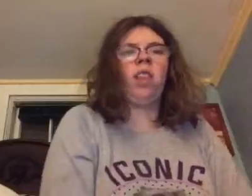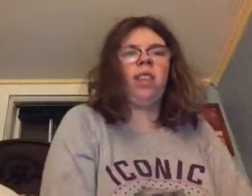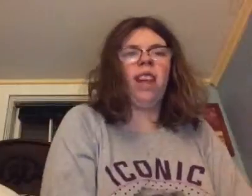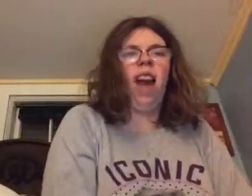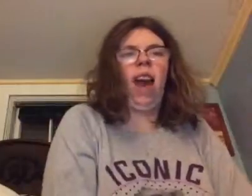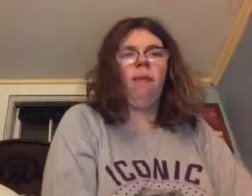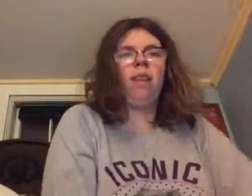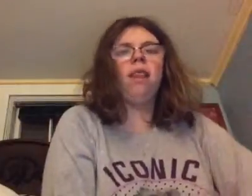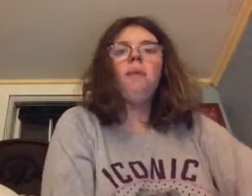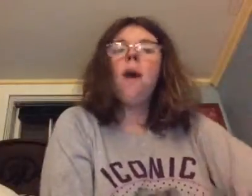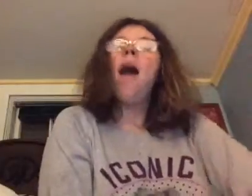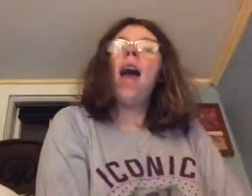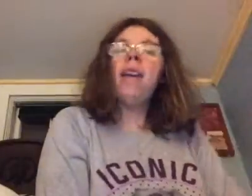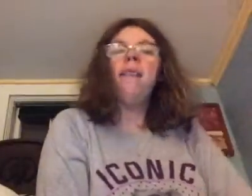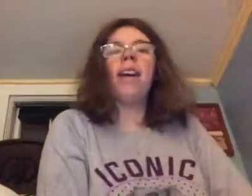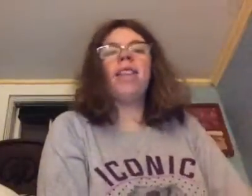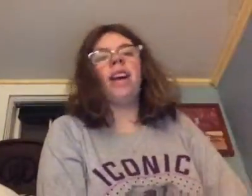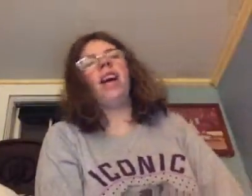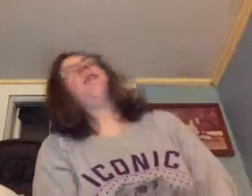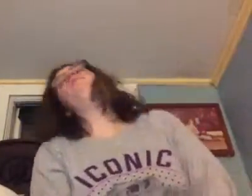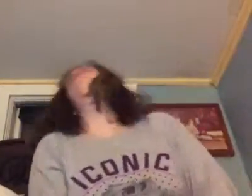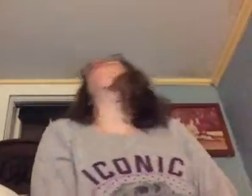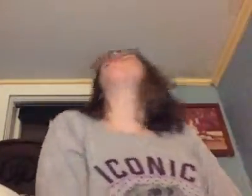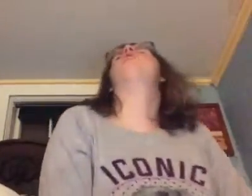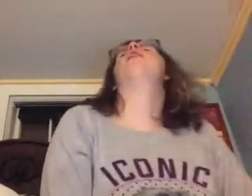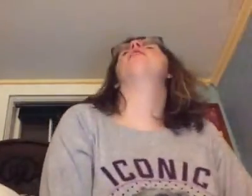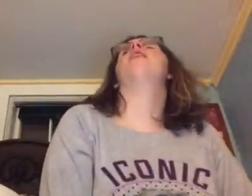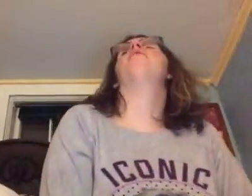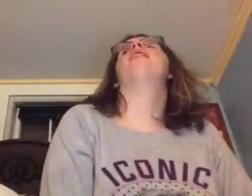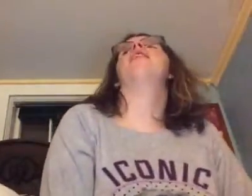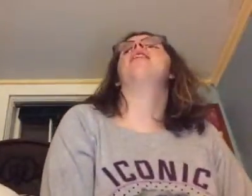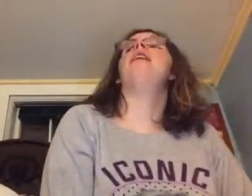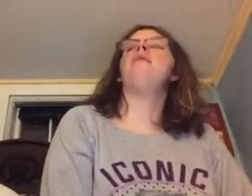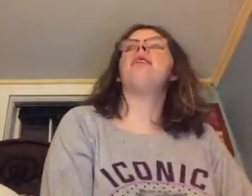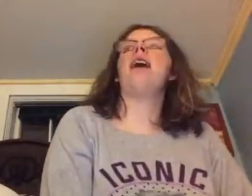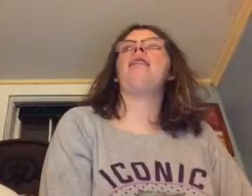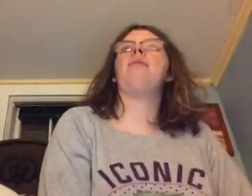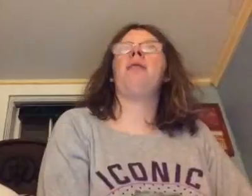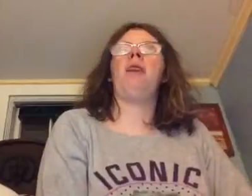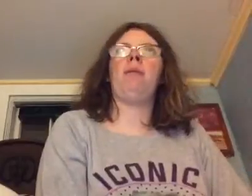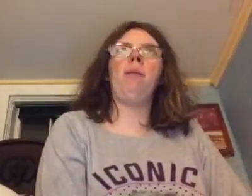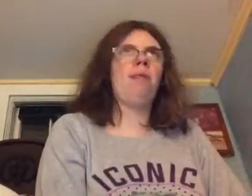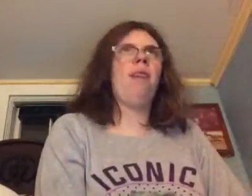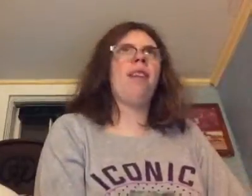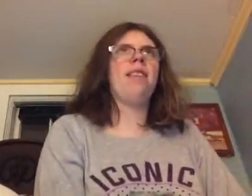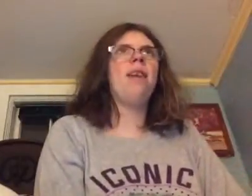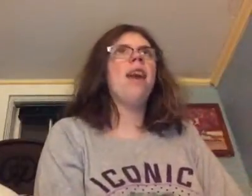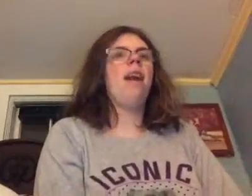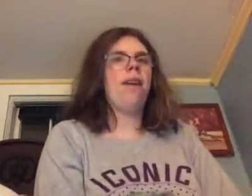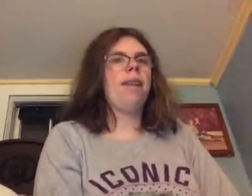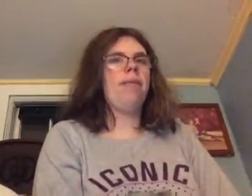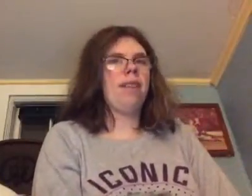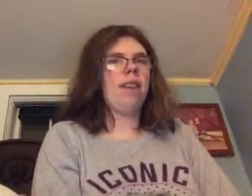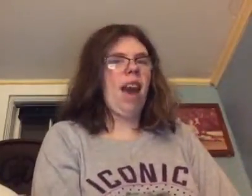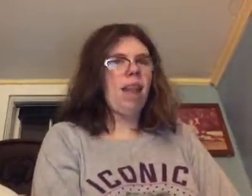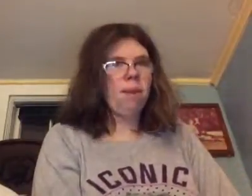as I would. Anyways, so I lost that friend, and now I don't really have any best friends. My best friends, if I was had to pick